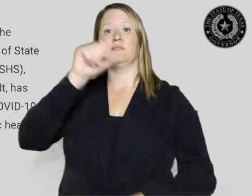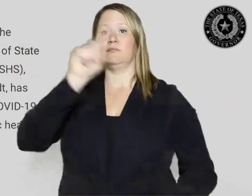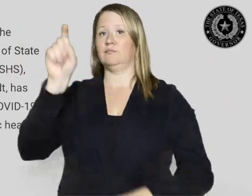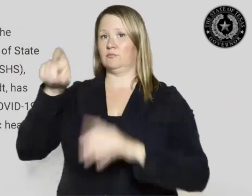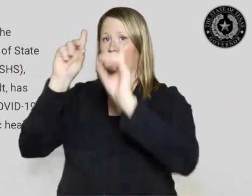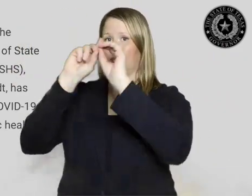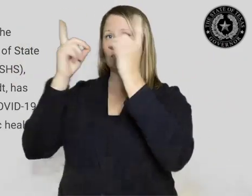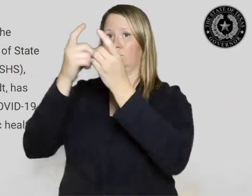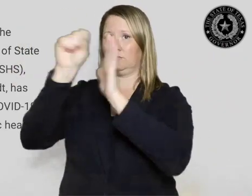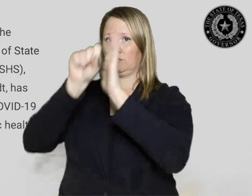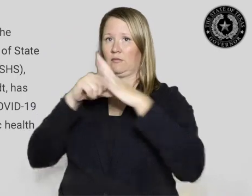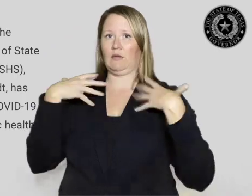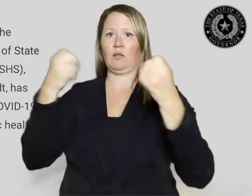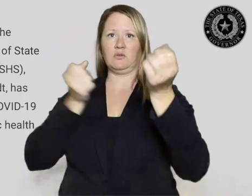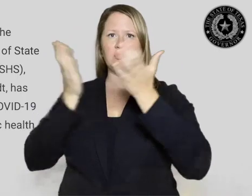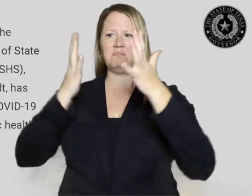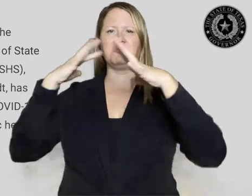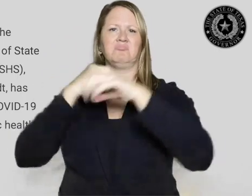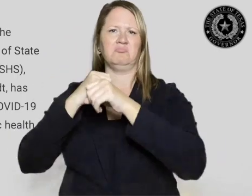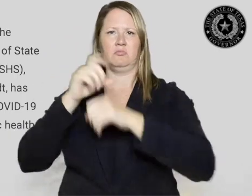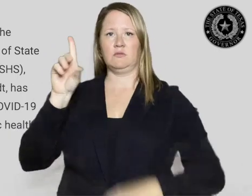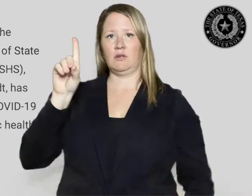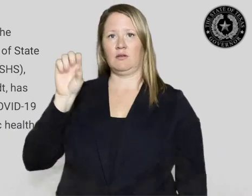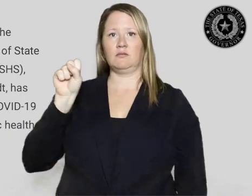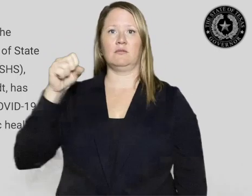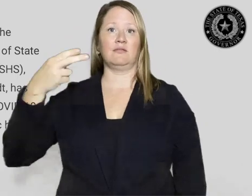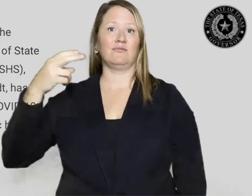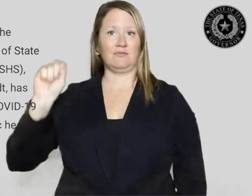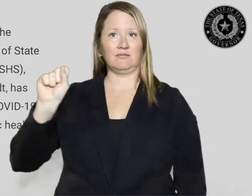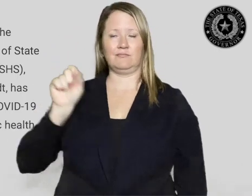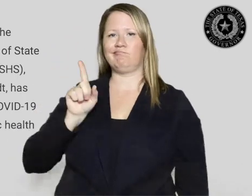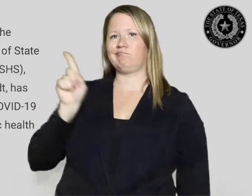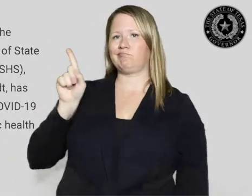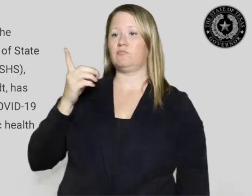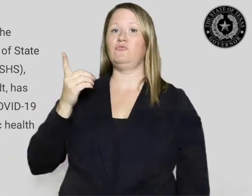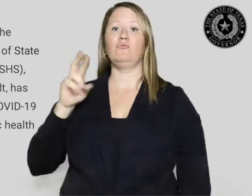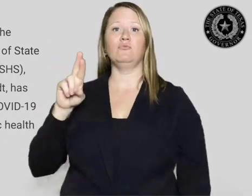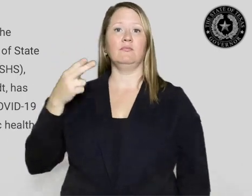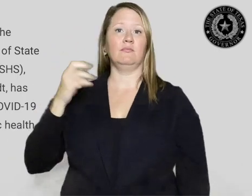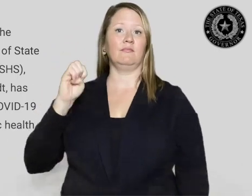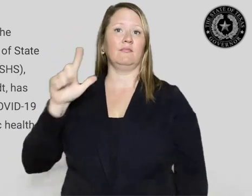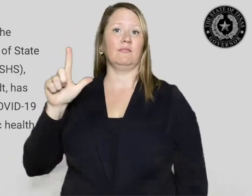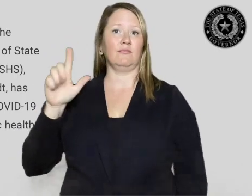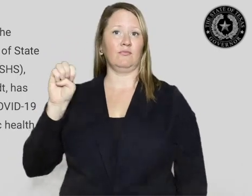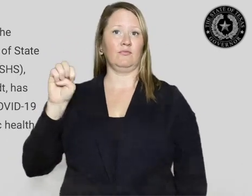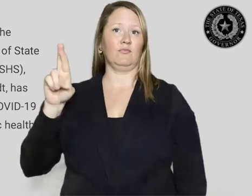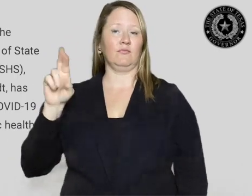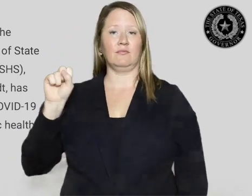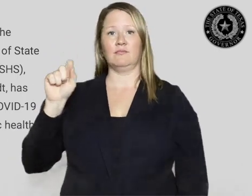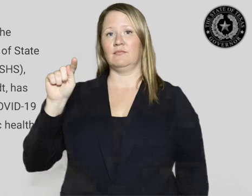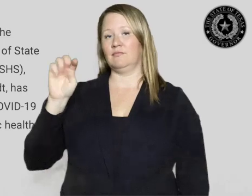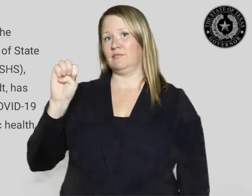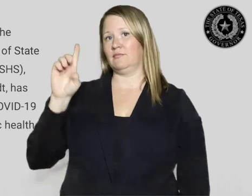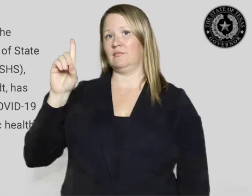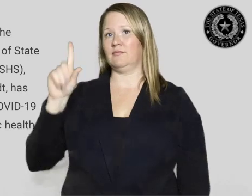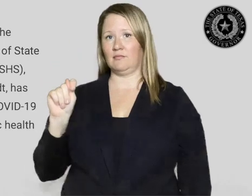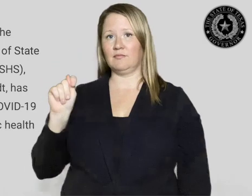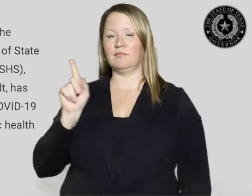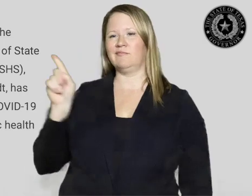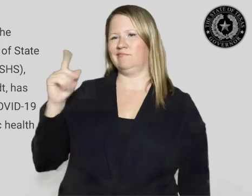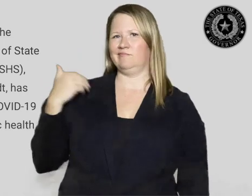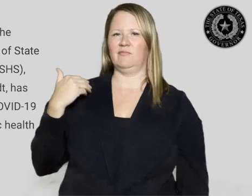whereas the Commissioner of the Texas Department of State Health Services, Dr. John Hellerstedt, has determined